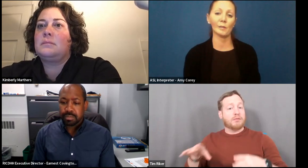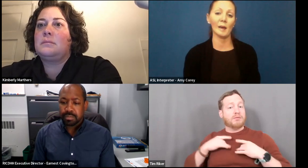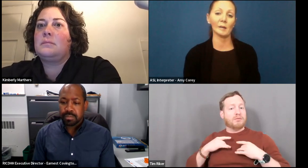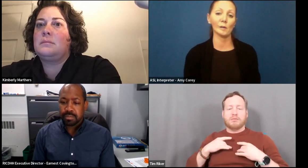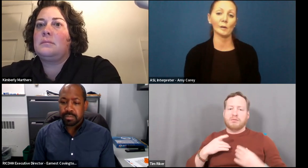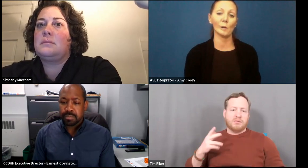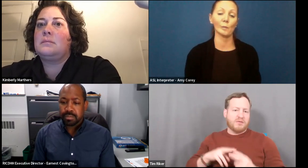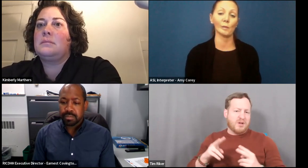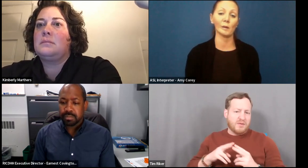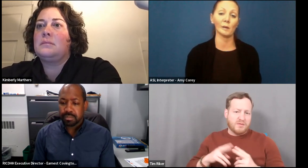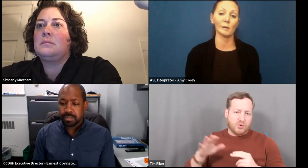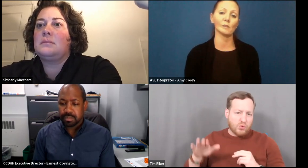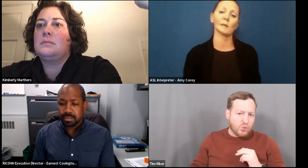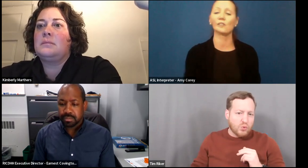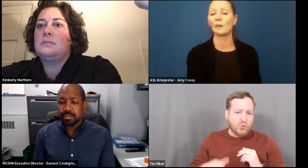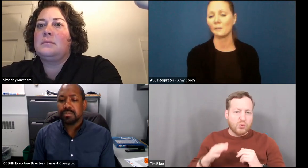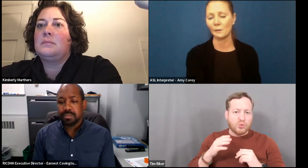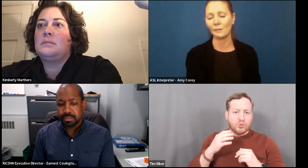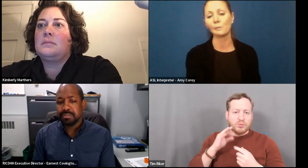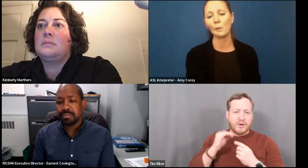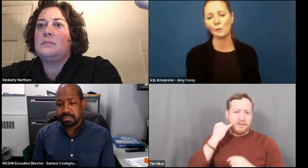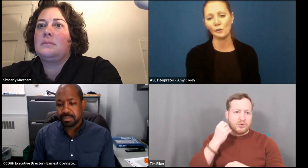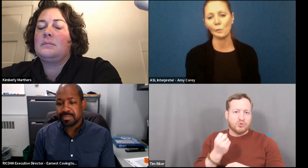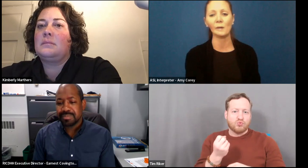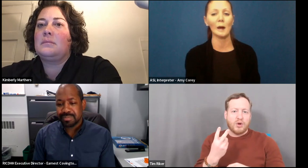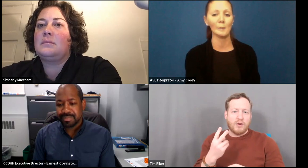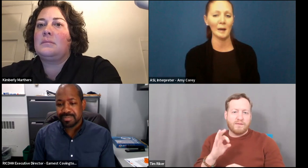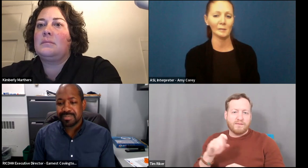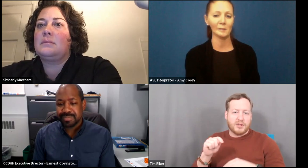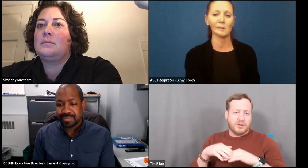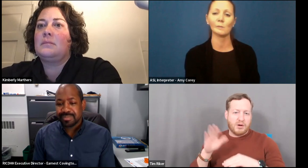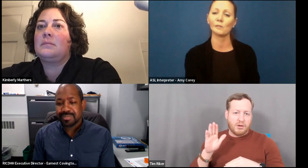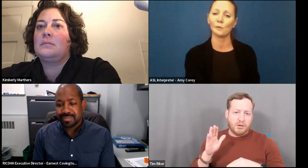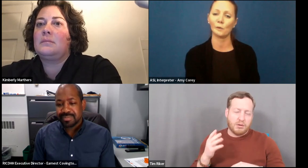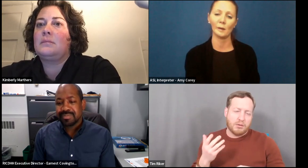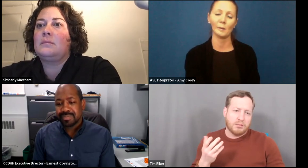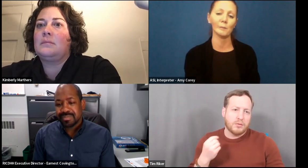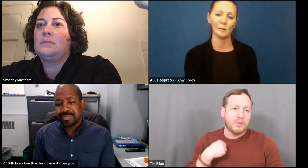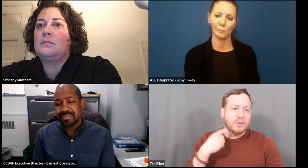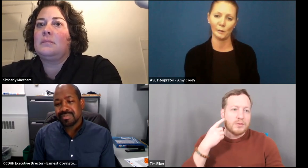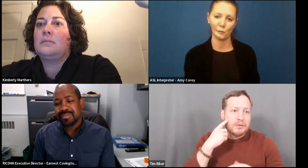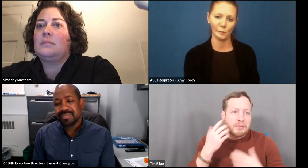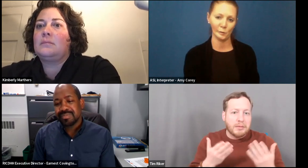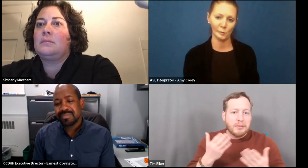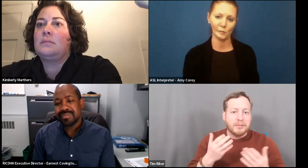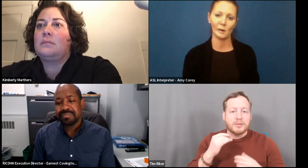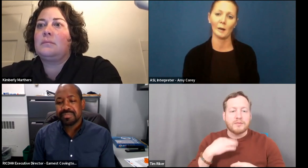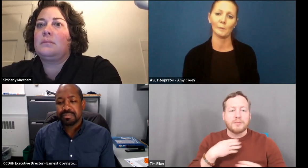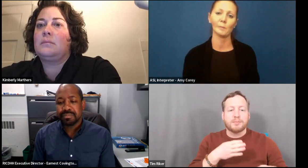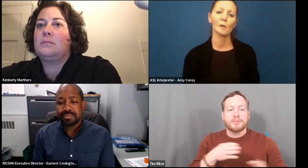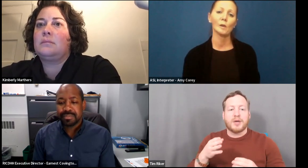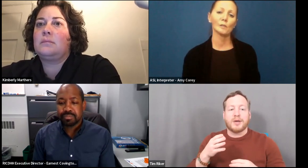And then, you know, the chances of exposure when not masked is certainly much